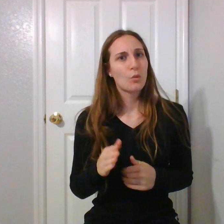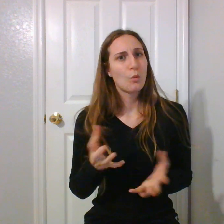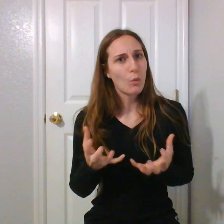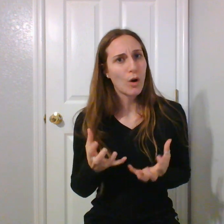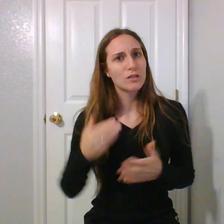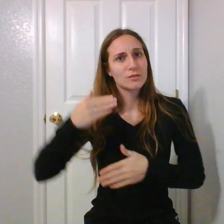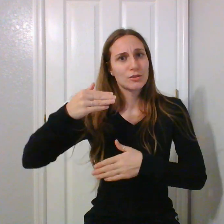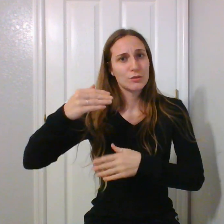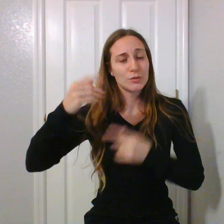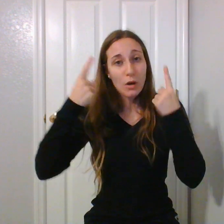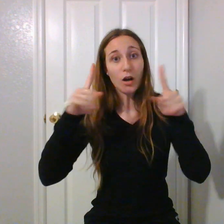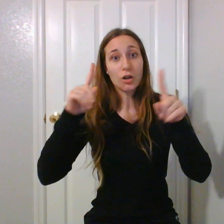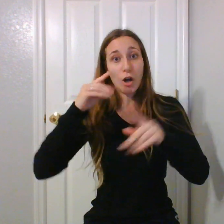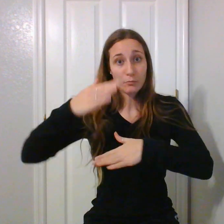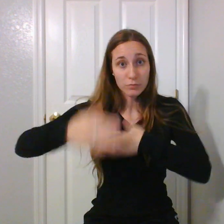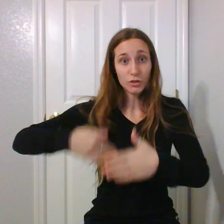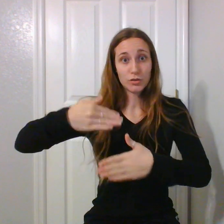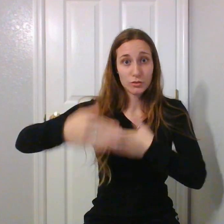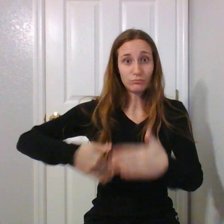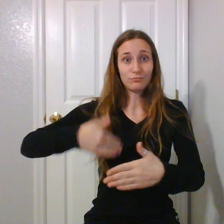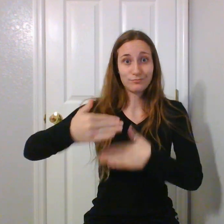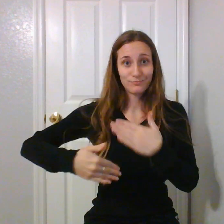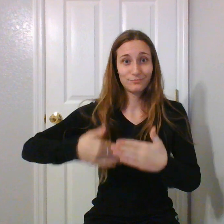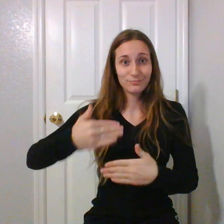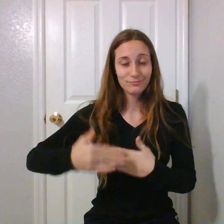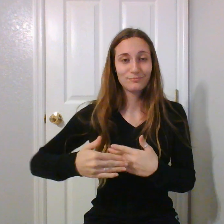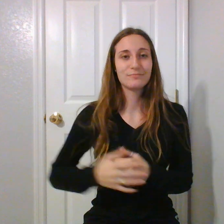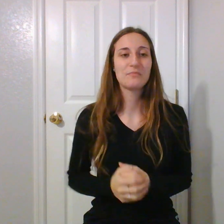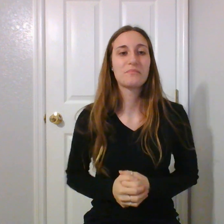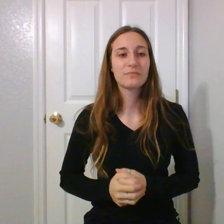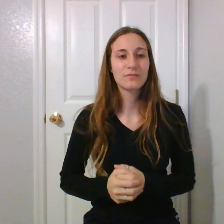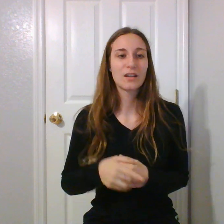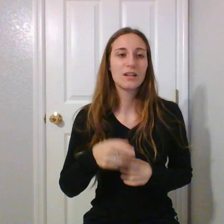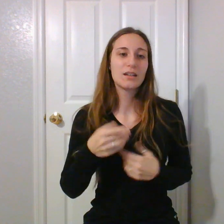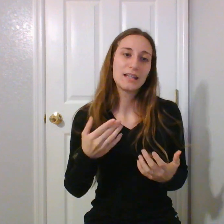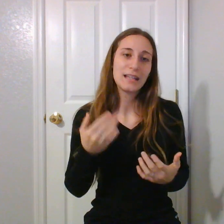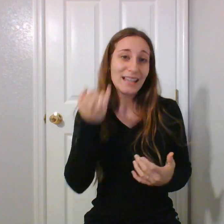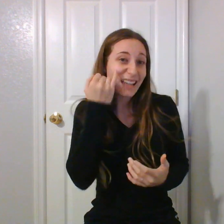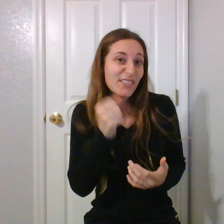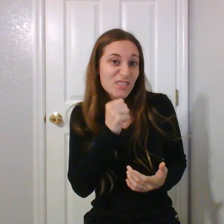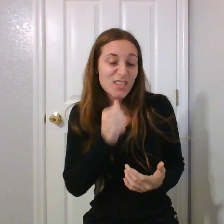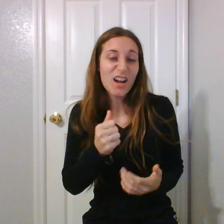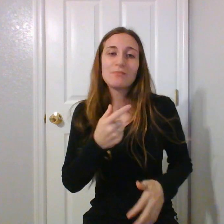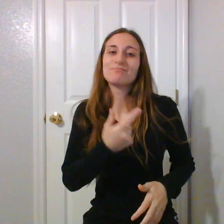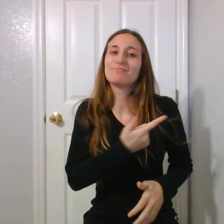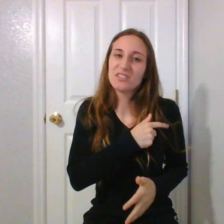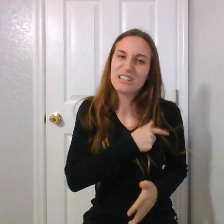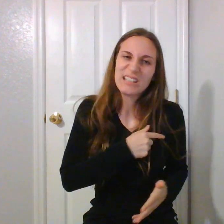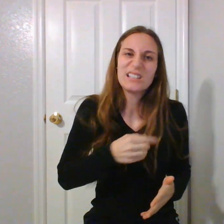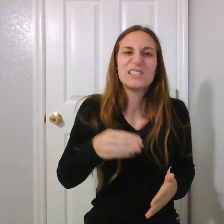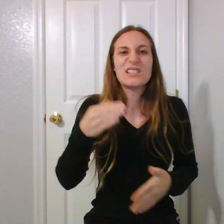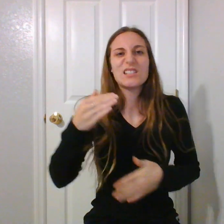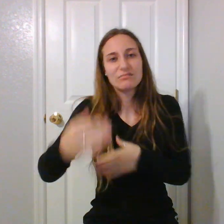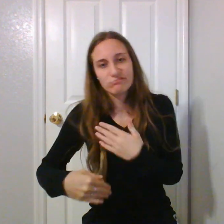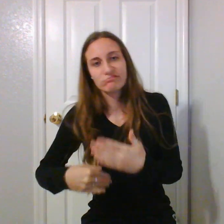and do nothing or just kind of like lazy around your house you're more likely to sit there and lazy around your house and again think of things of why you shouldn't sit